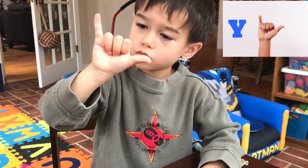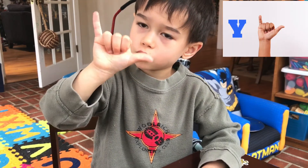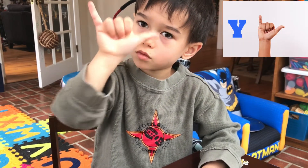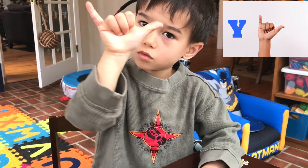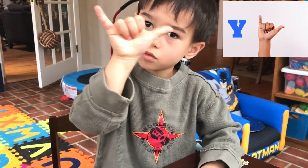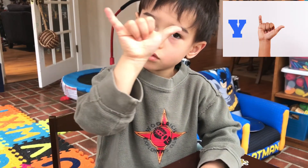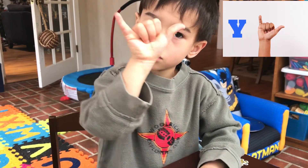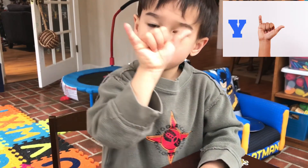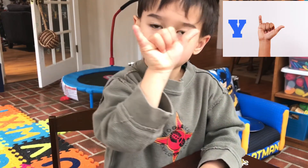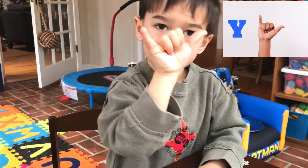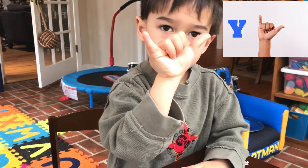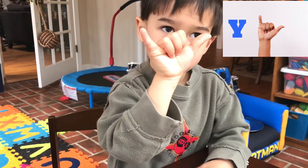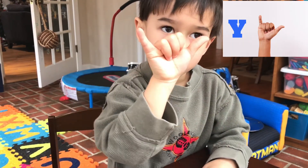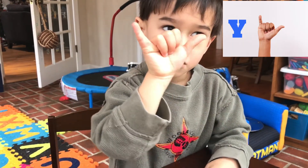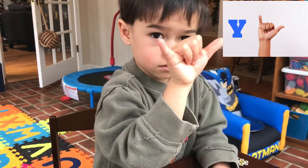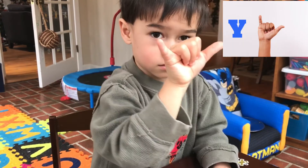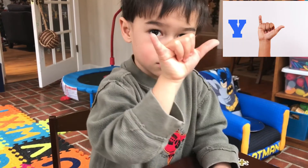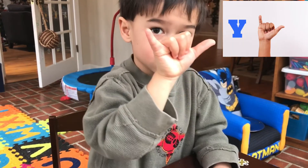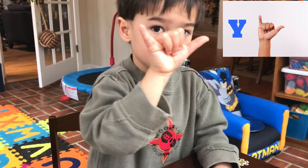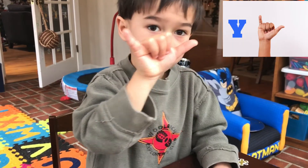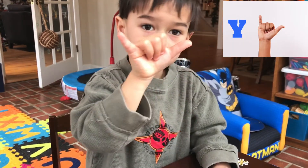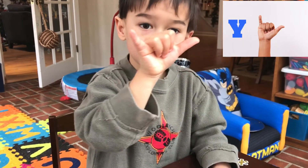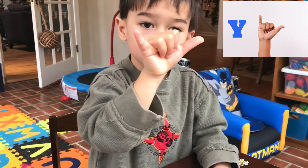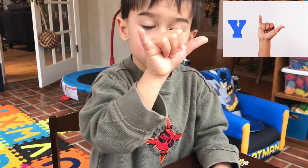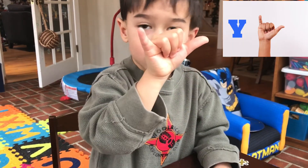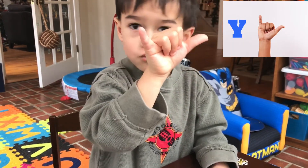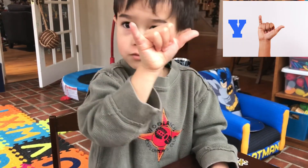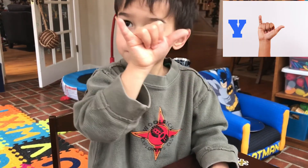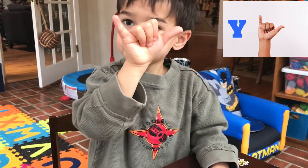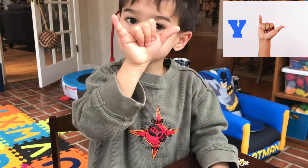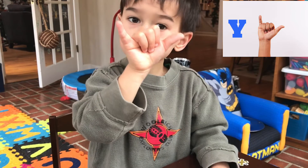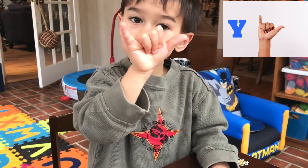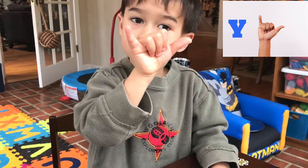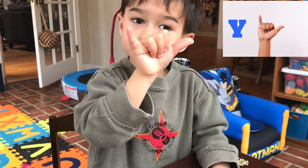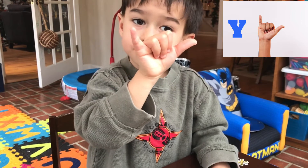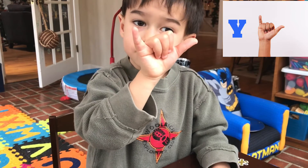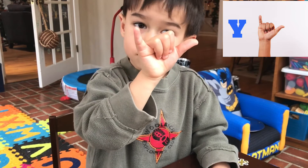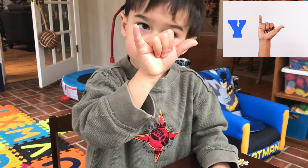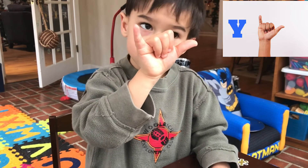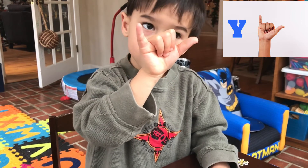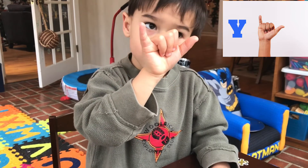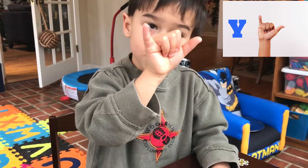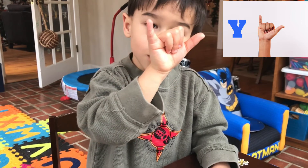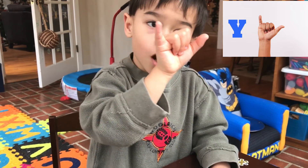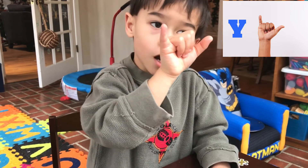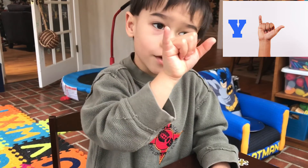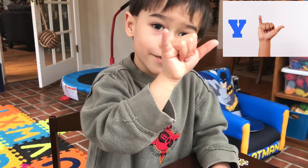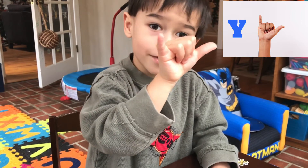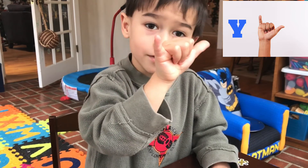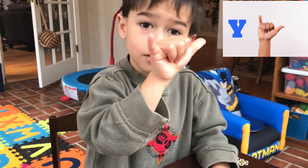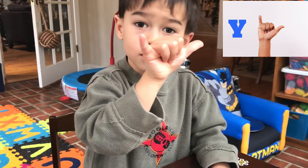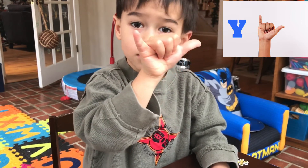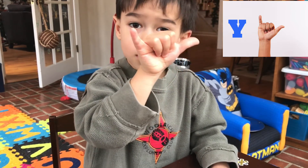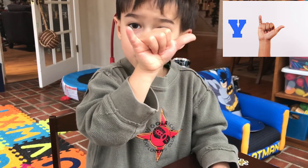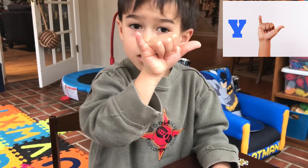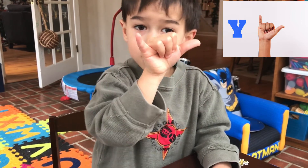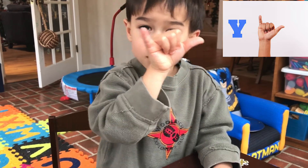That's Y, very good. Yo-yo. And what else? Yarn. Yarn, that's right.